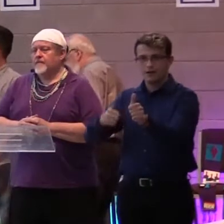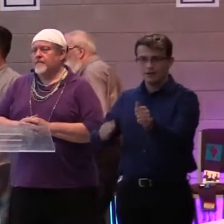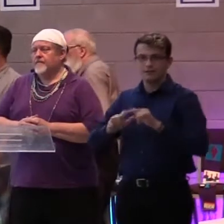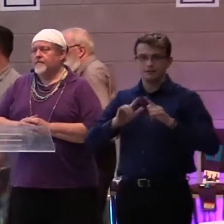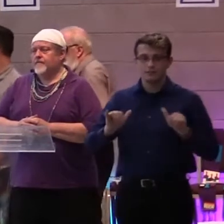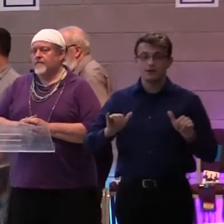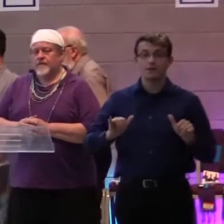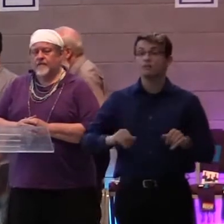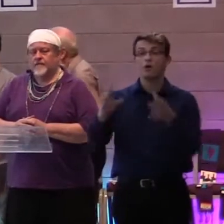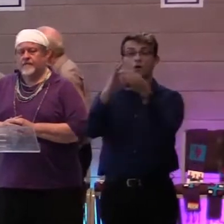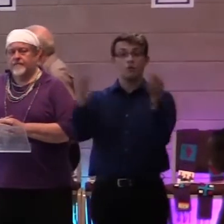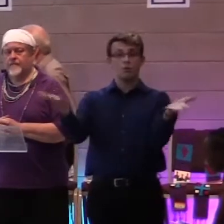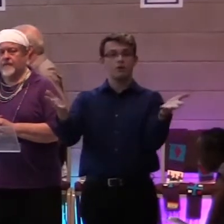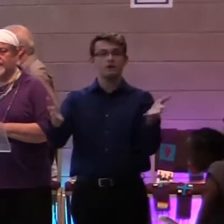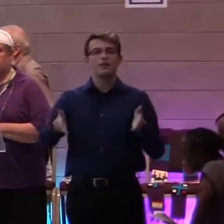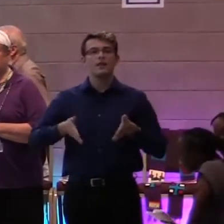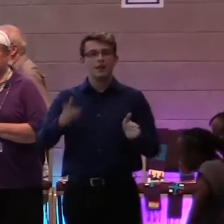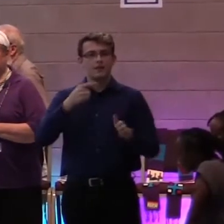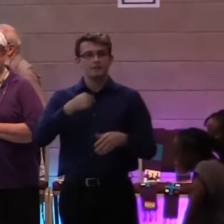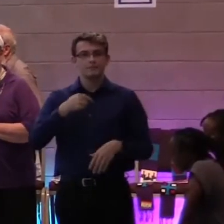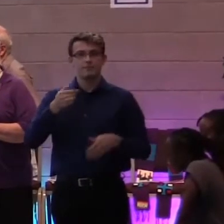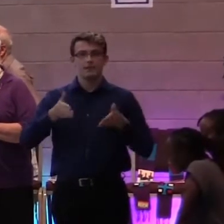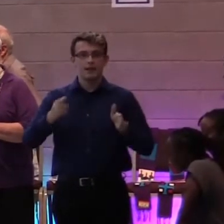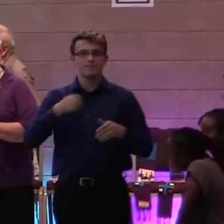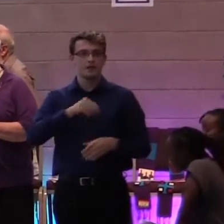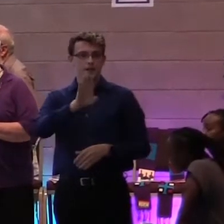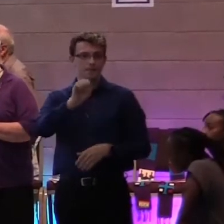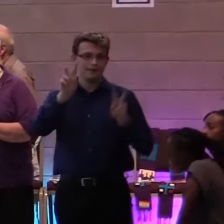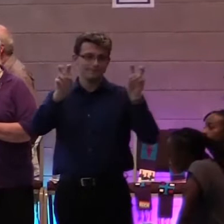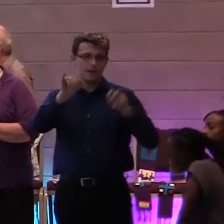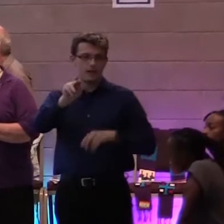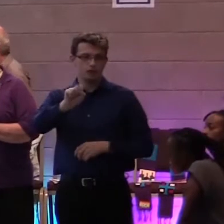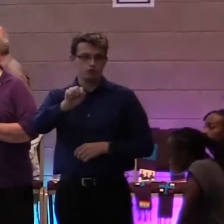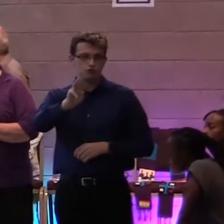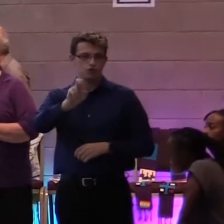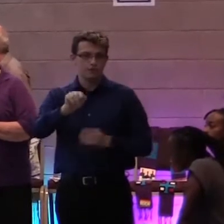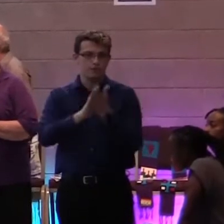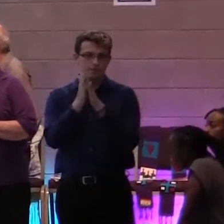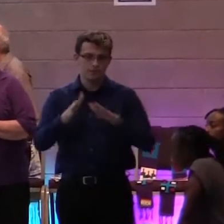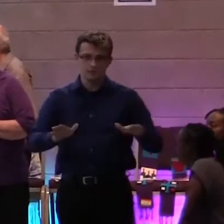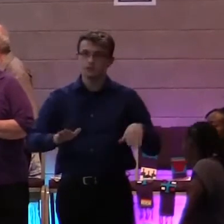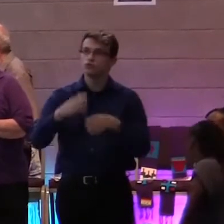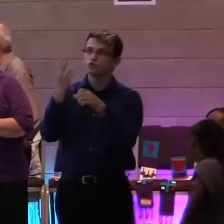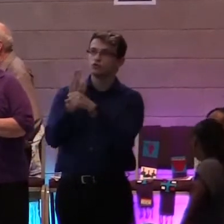I be an instrument of peace. May I be an instrument of peace.